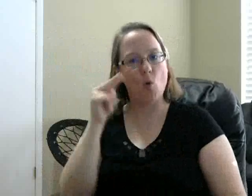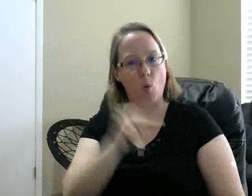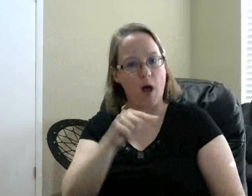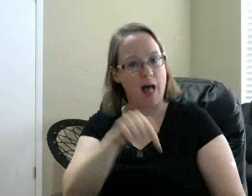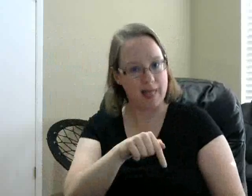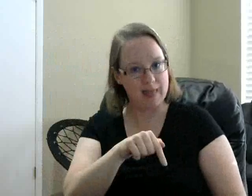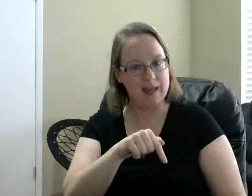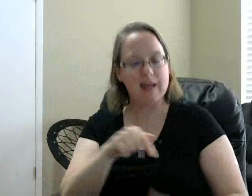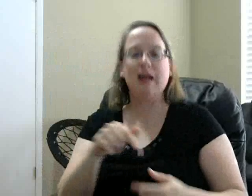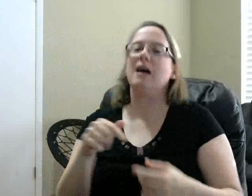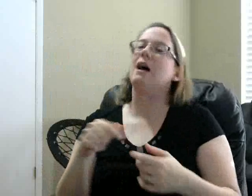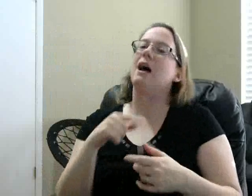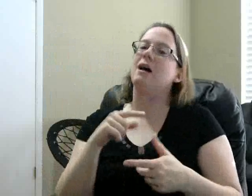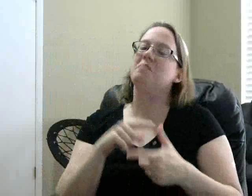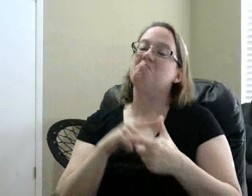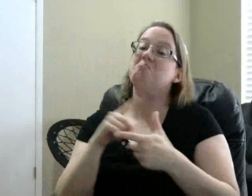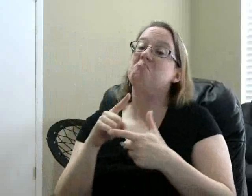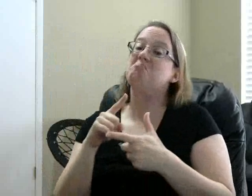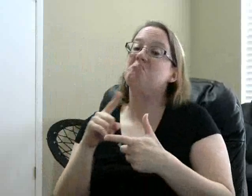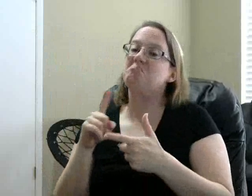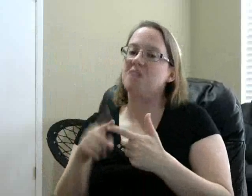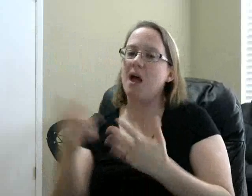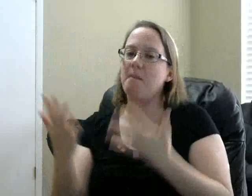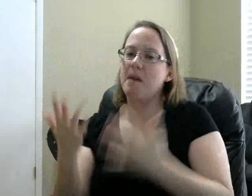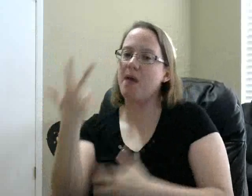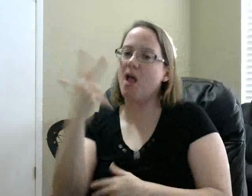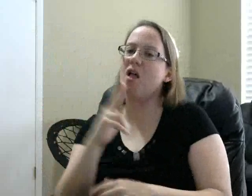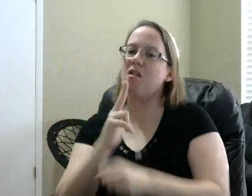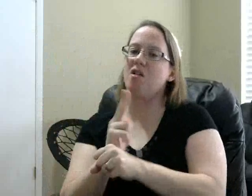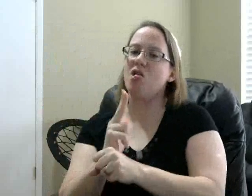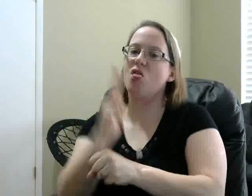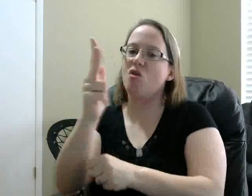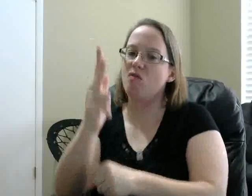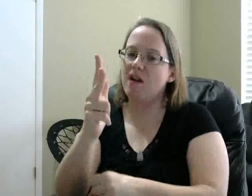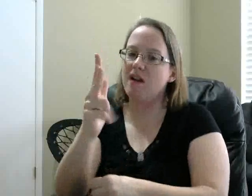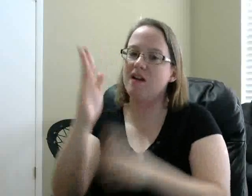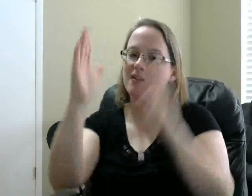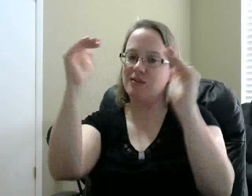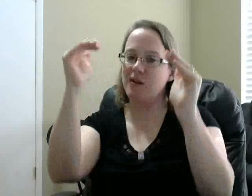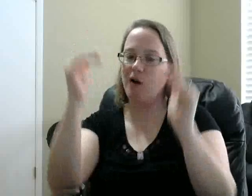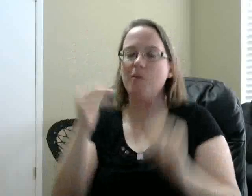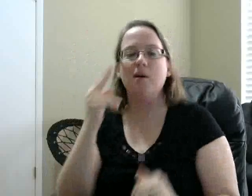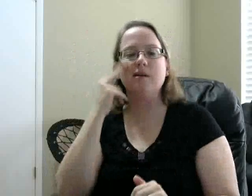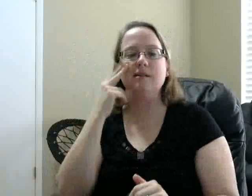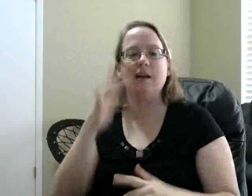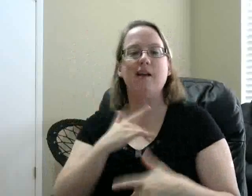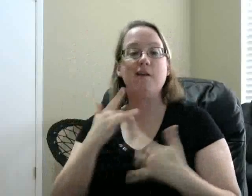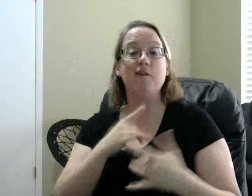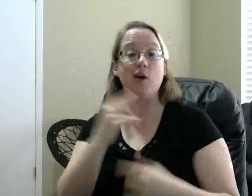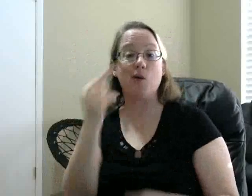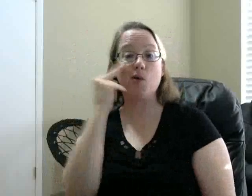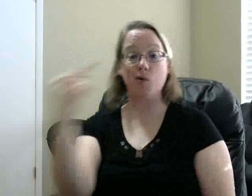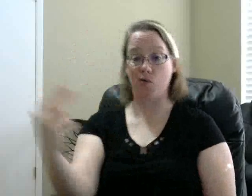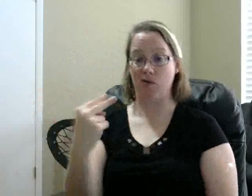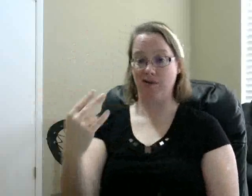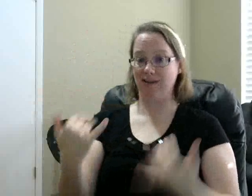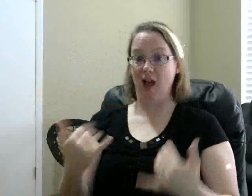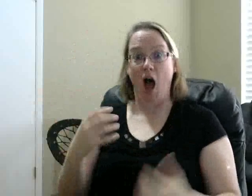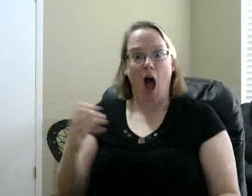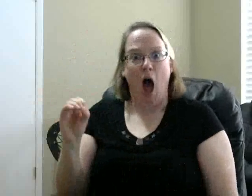you to watch this video in like 3 years, and remember how you felt when you're watching it now, and you're going to be, oh my God, this was so easy,